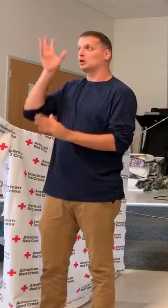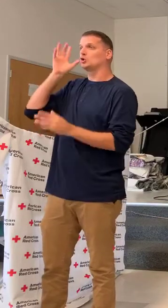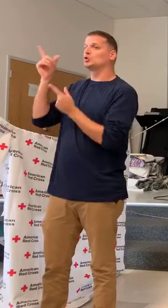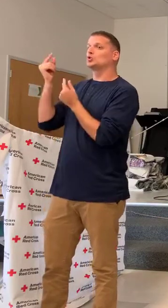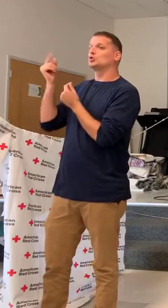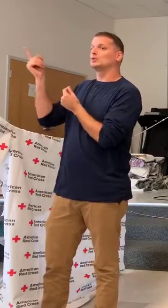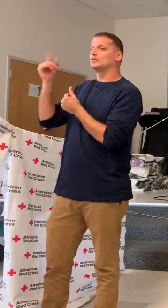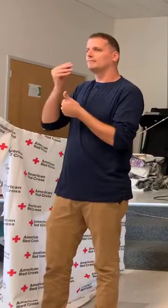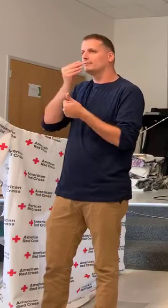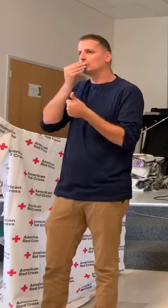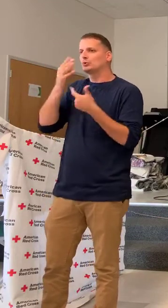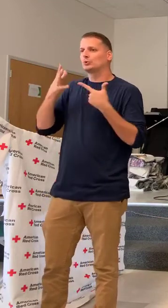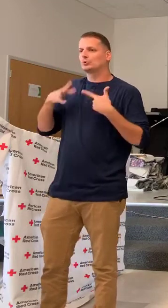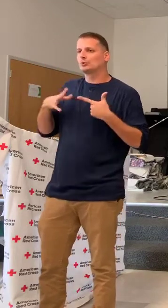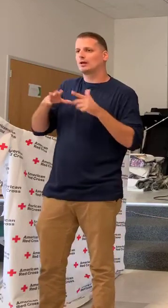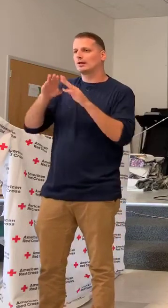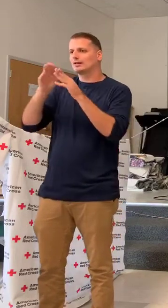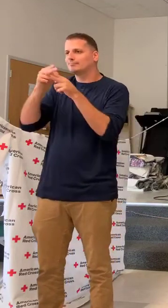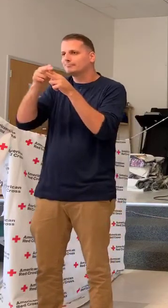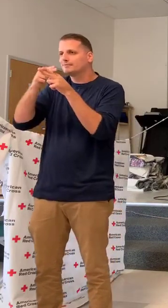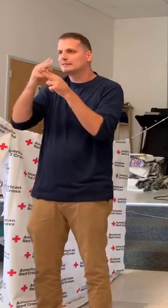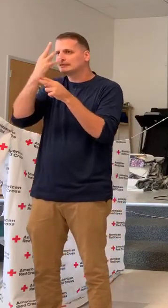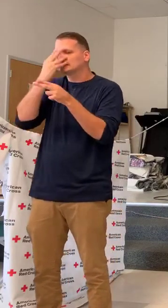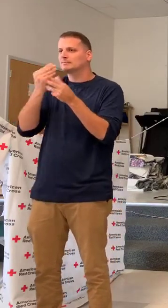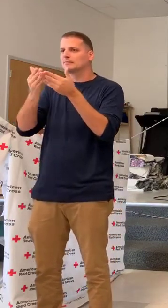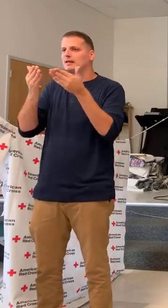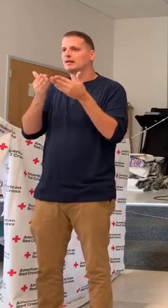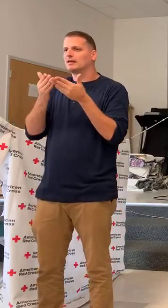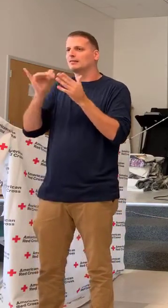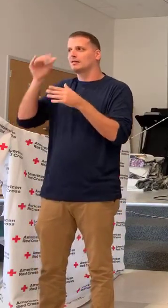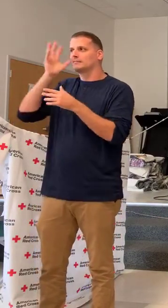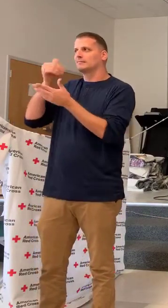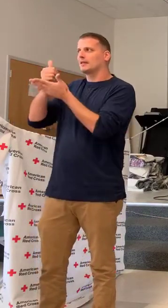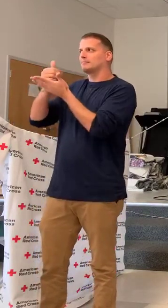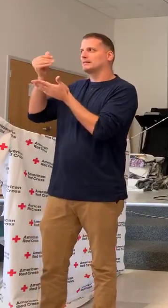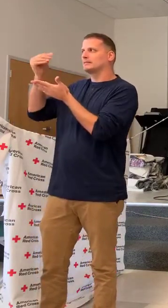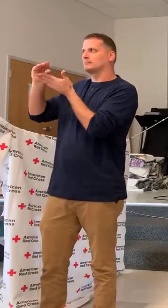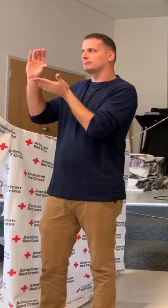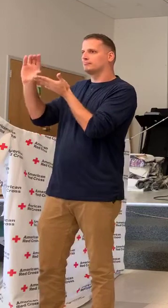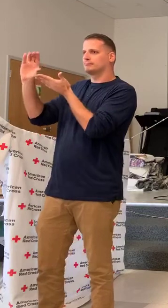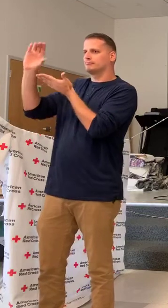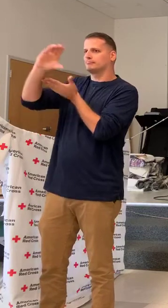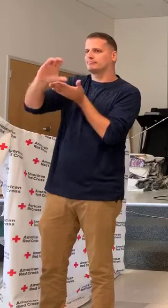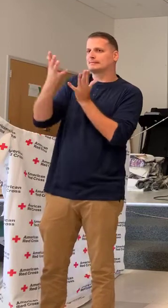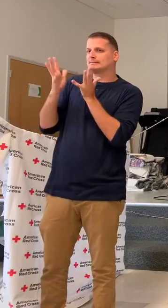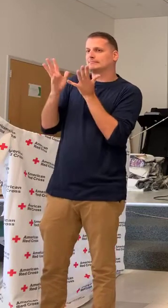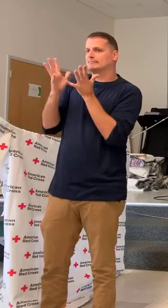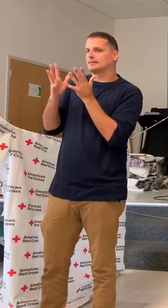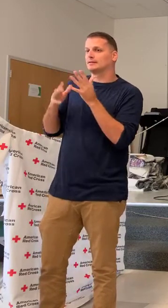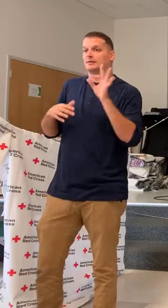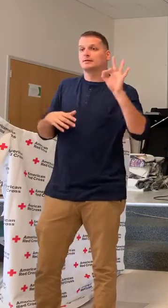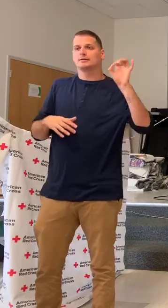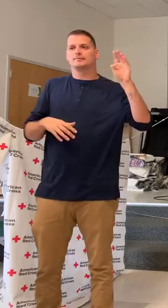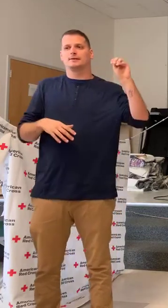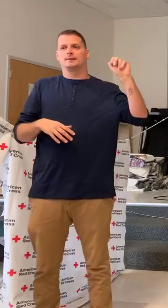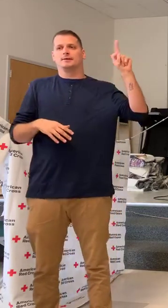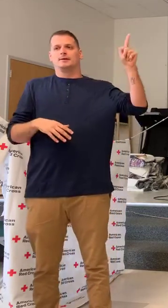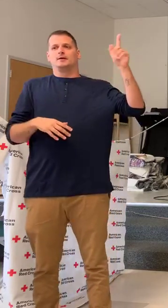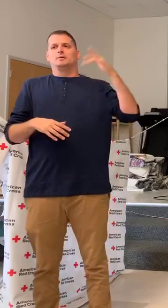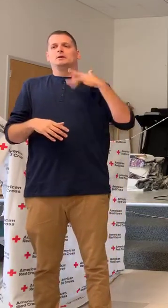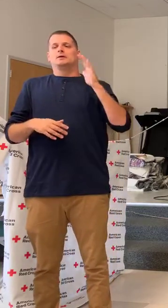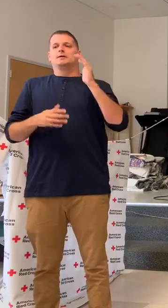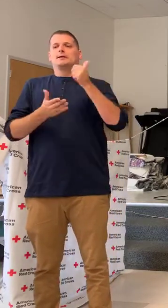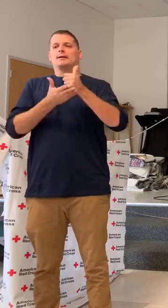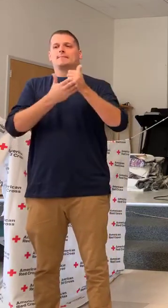you build your house, and I will have to refer to them. But we'll get you that answer. Okay. Before you leave, if you give me your information, I'll make sure I get that.